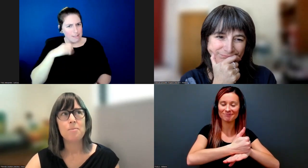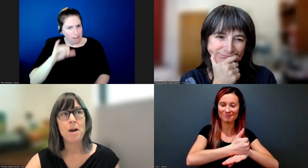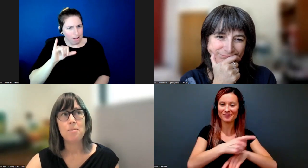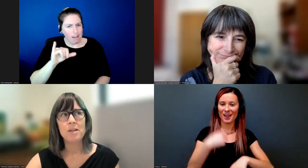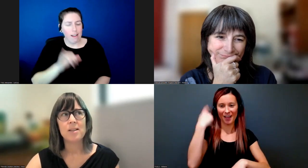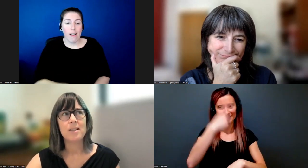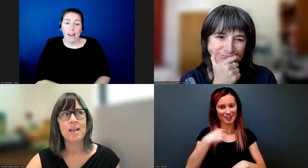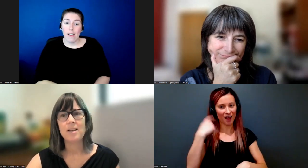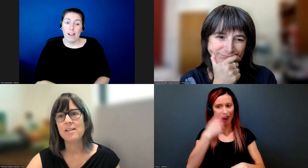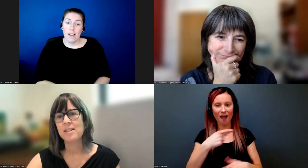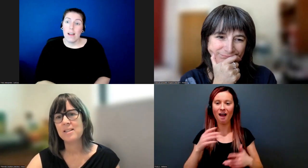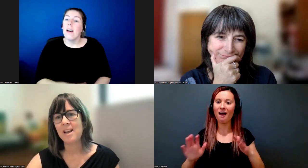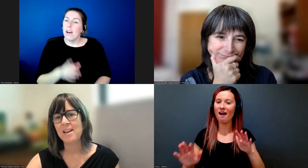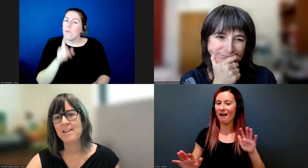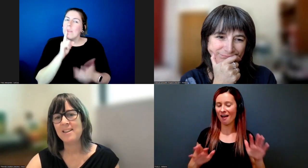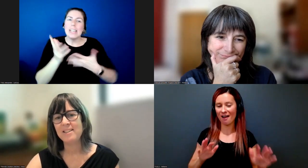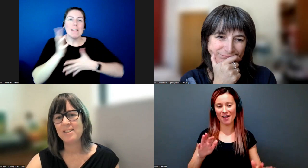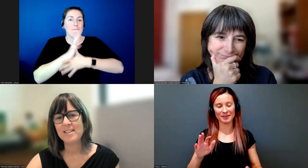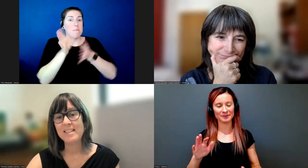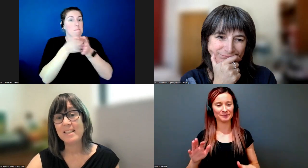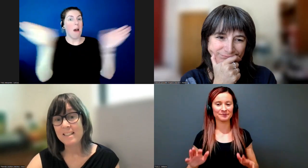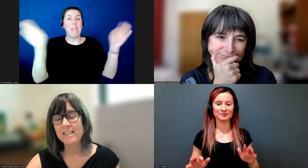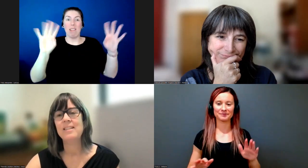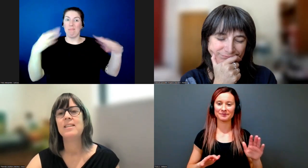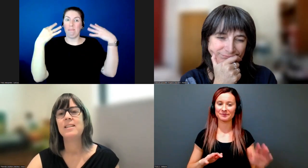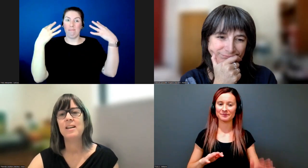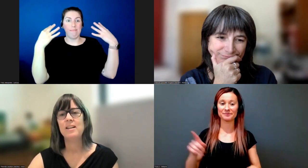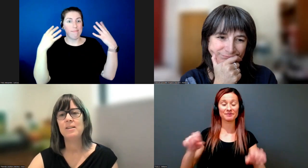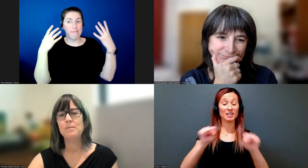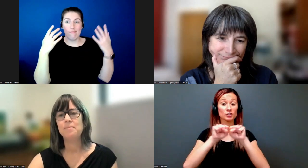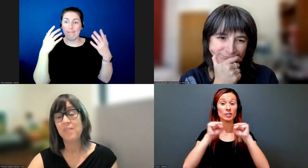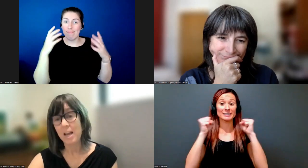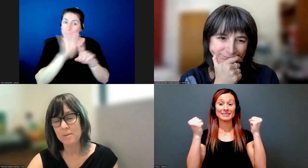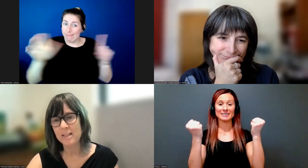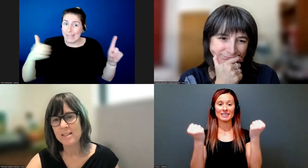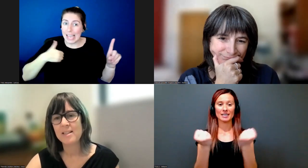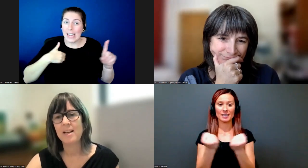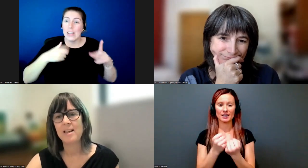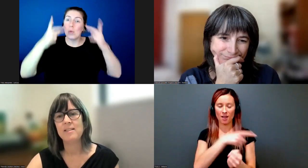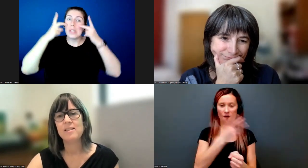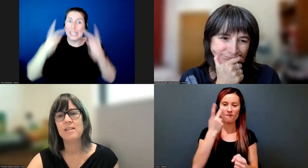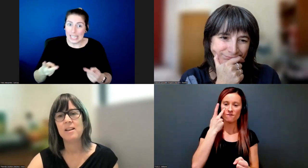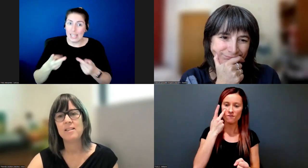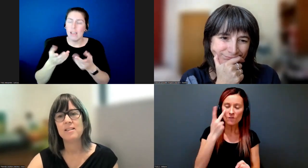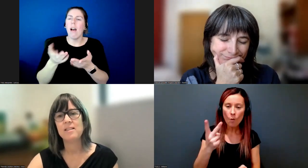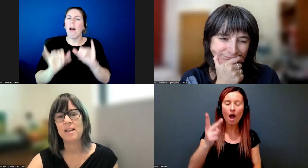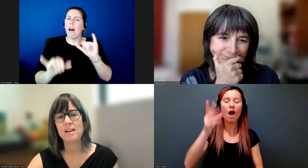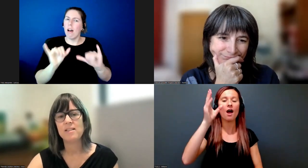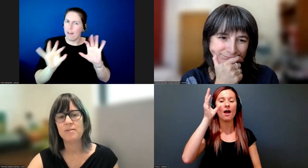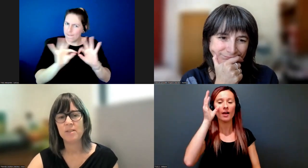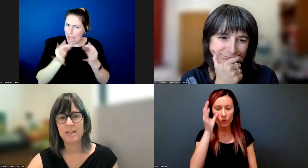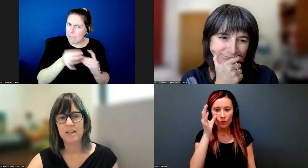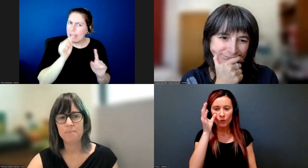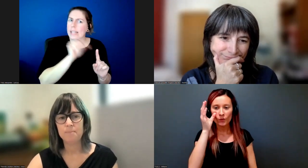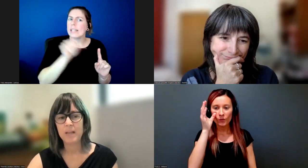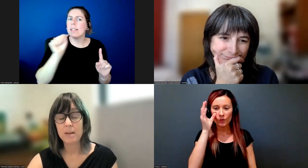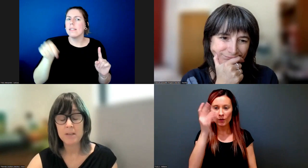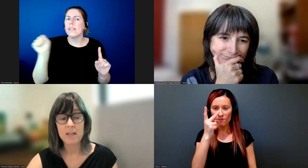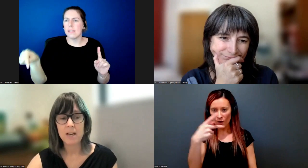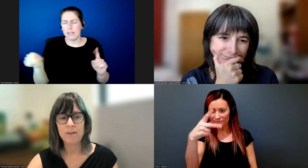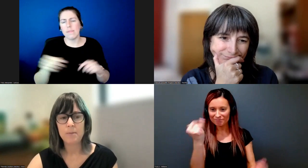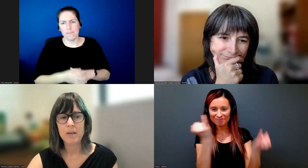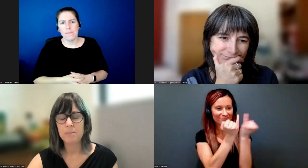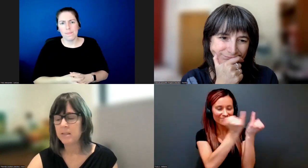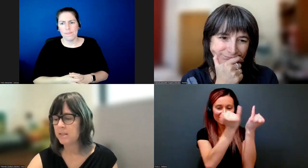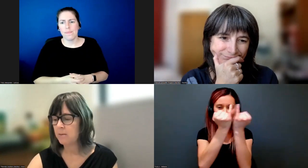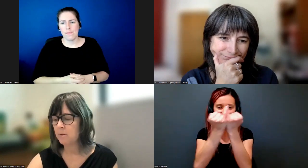getting society to see families, and that is definitely it can be tough.